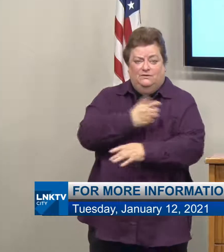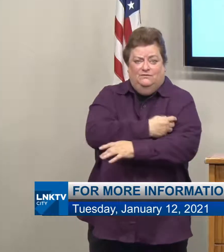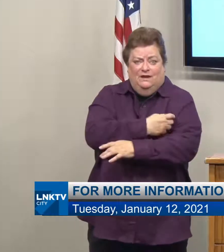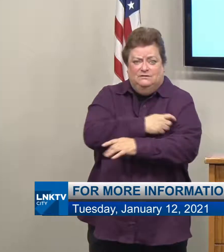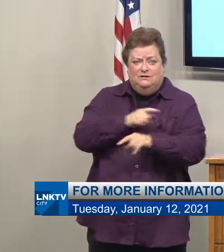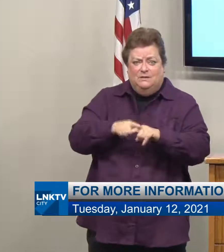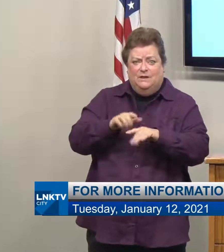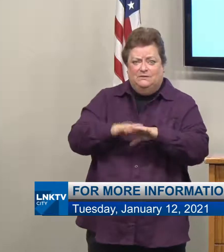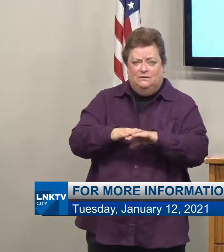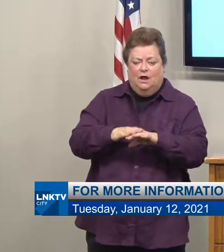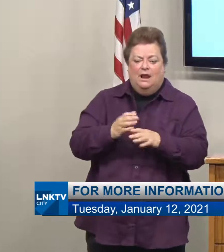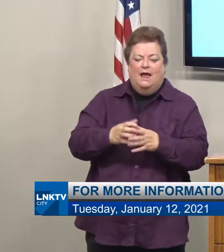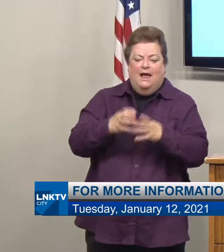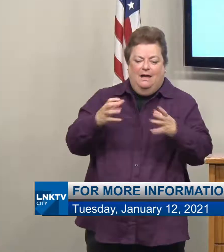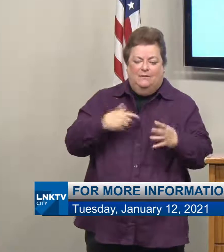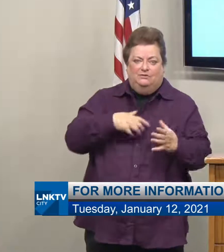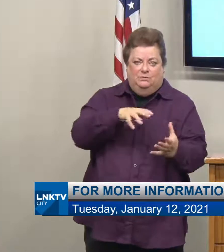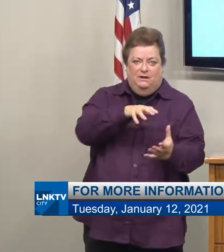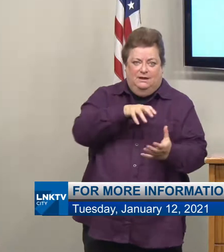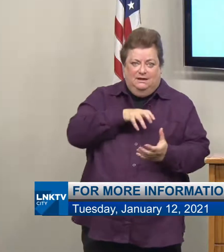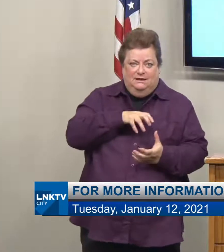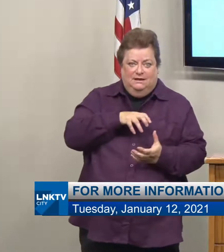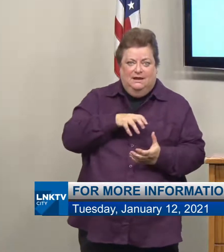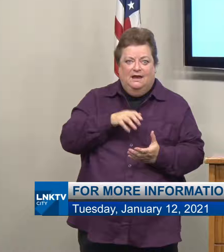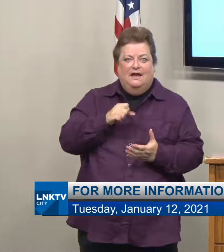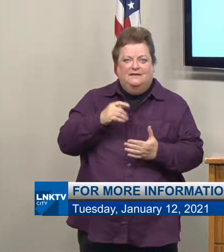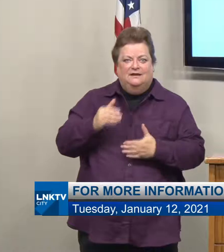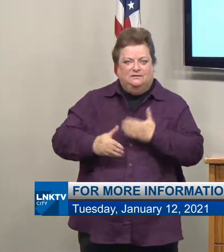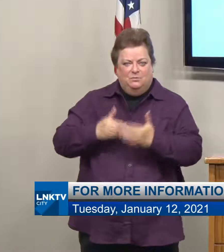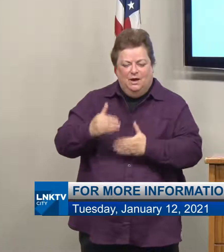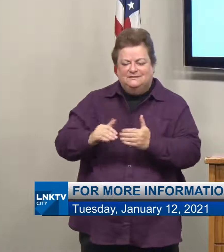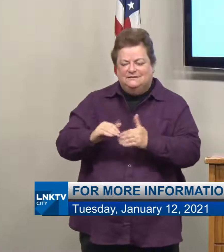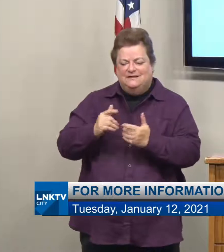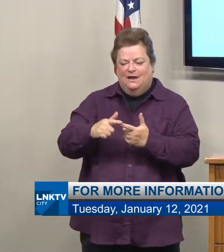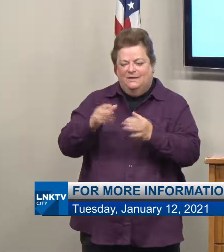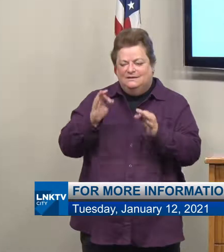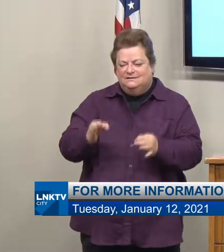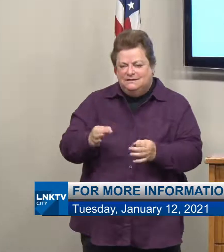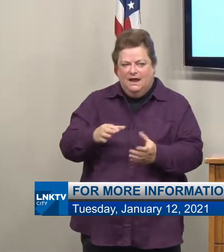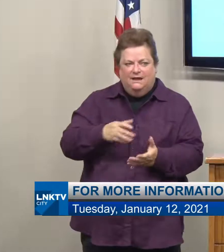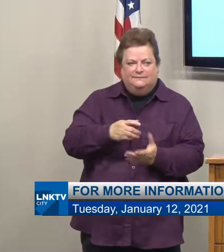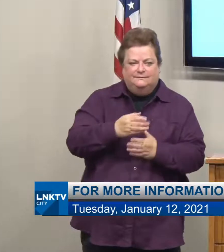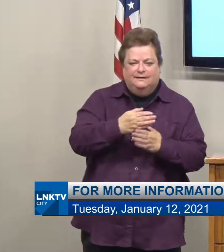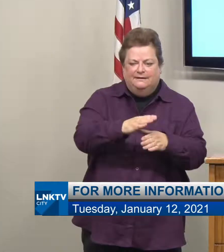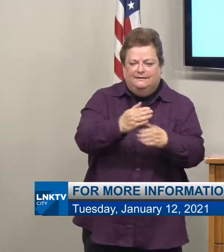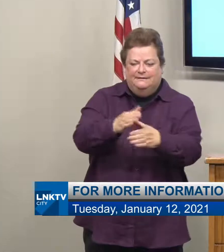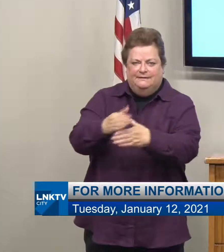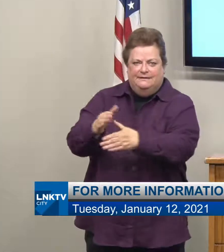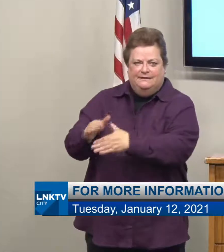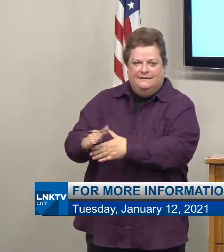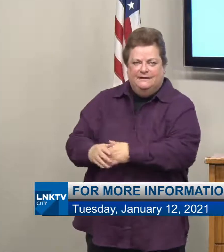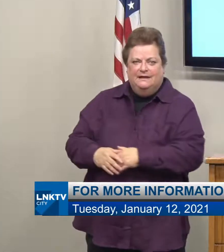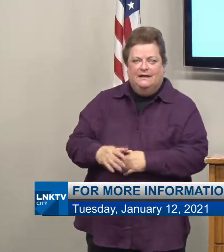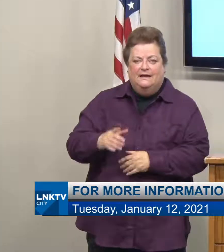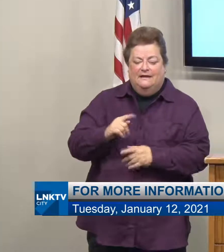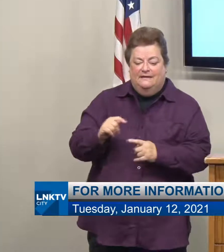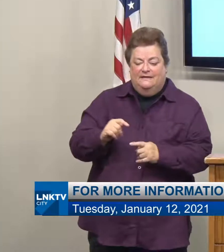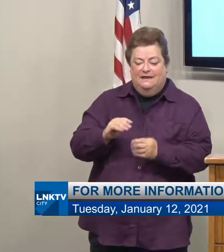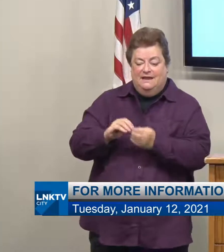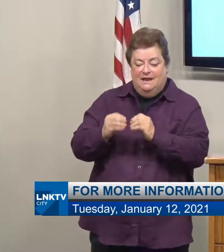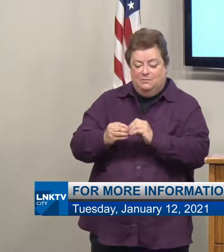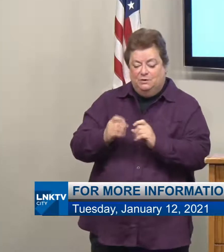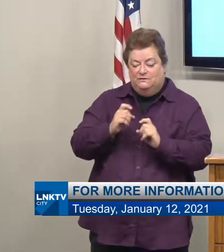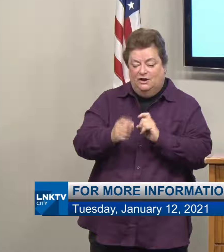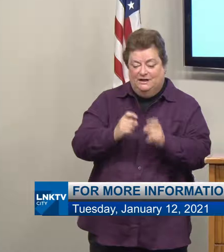on supply, and there is a process for how that's allocated. Allocation numbers are given to the state by the